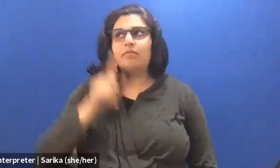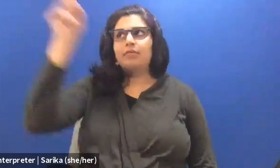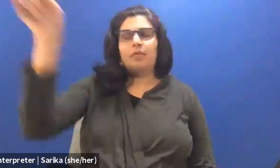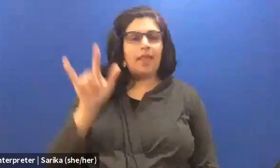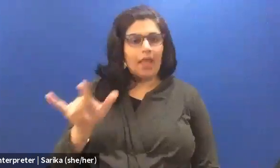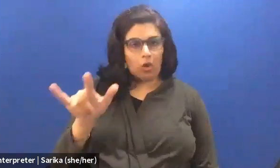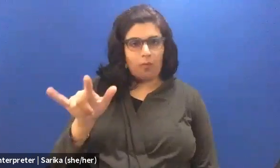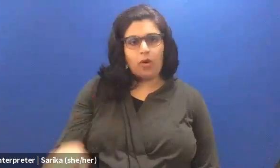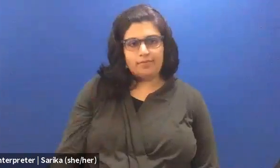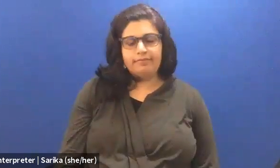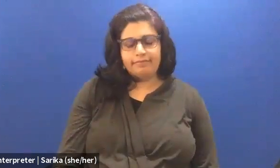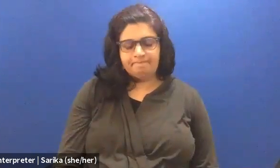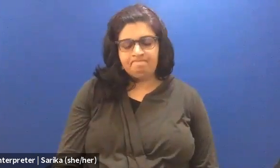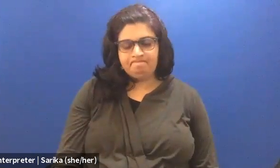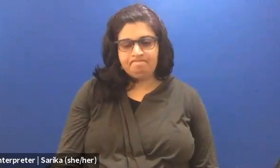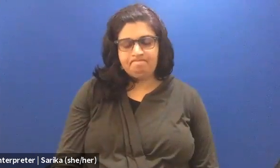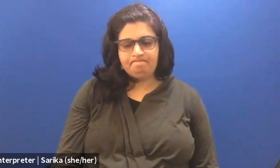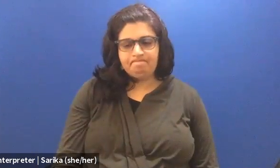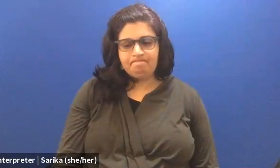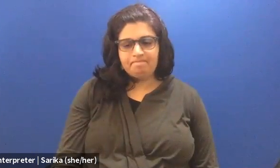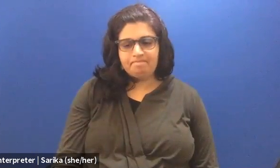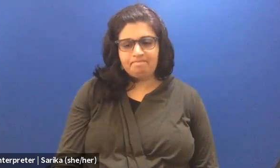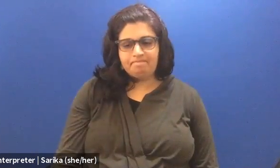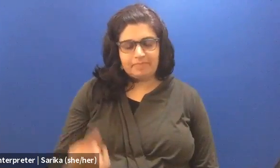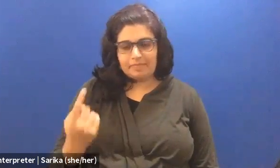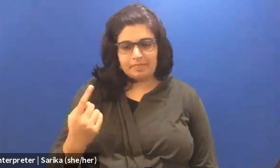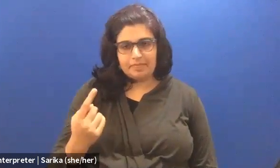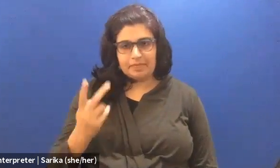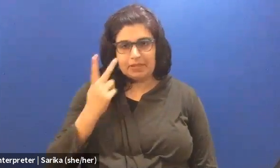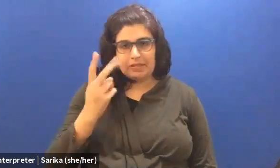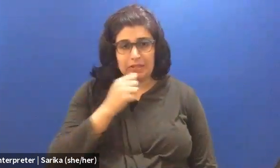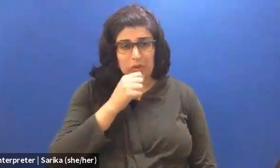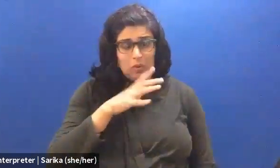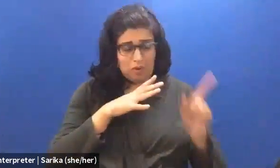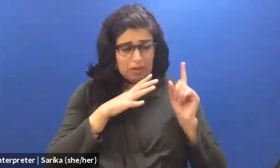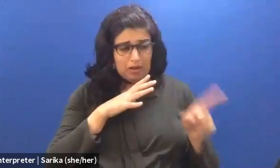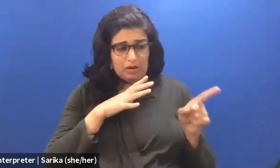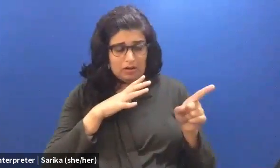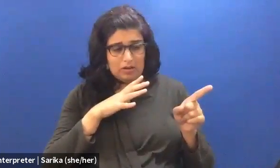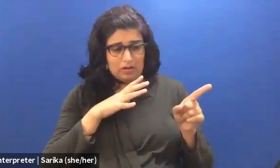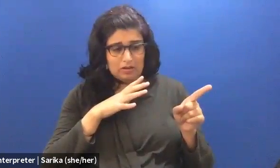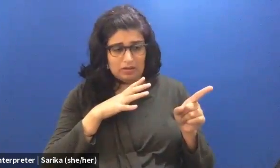airport. And all I could think of and seeing this woman